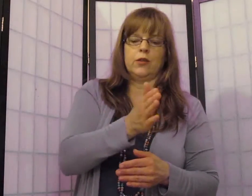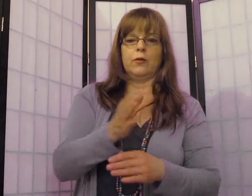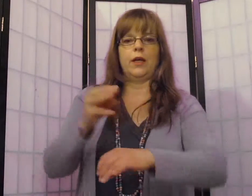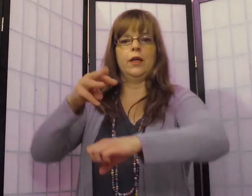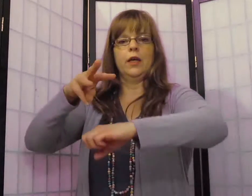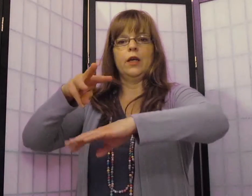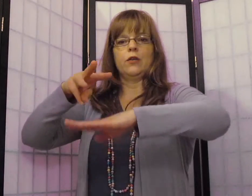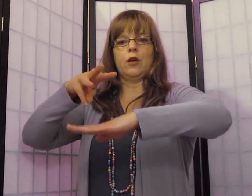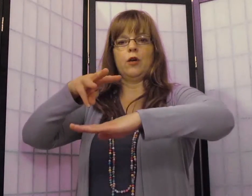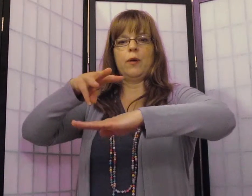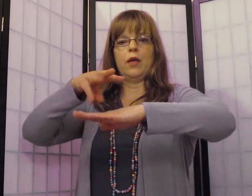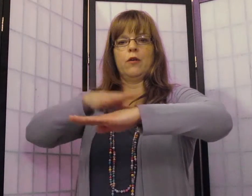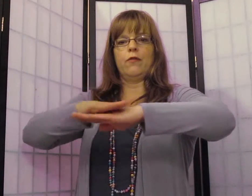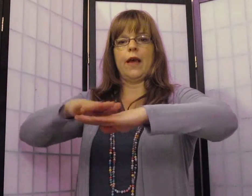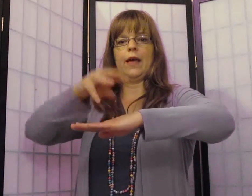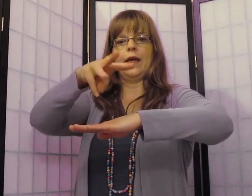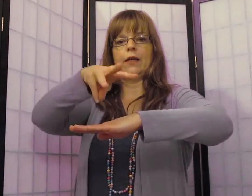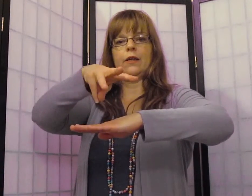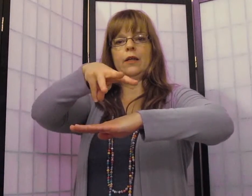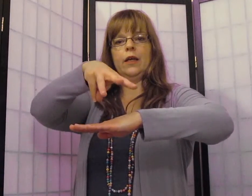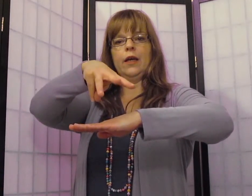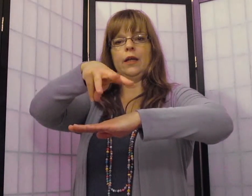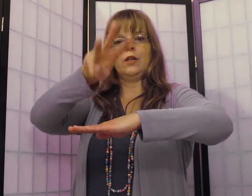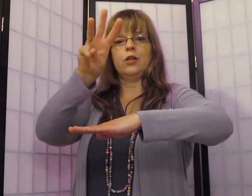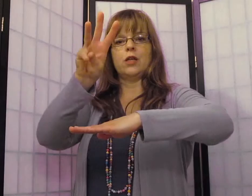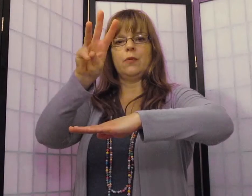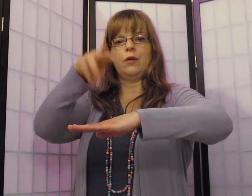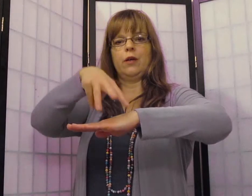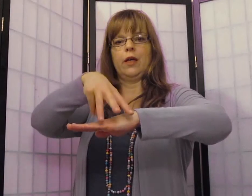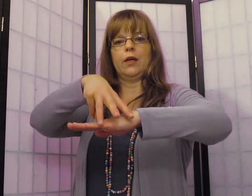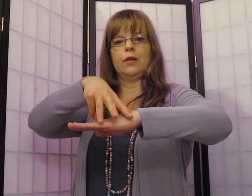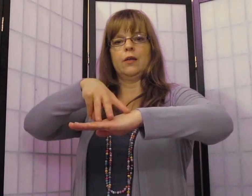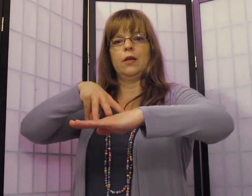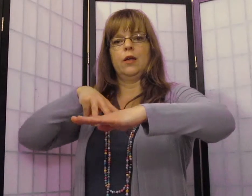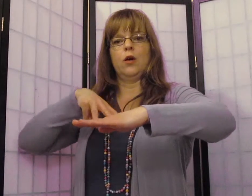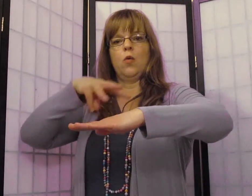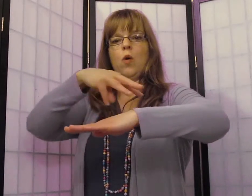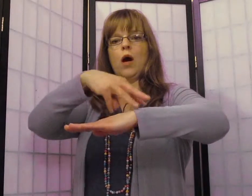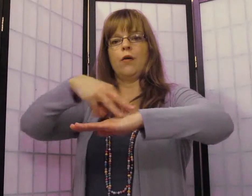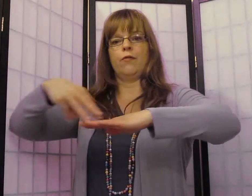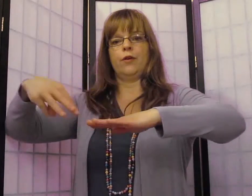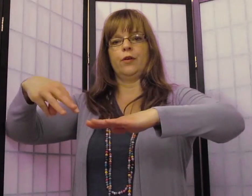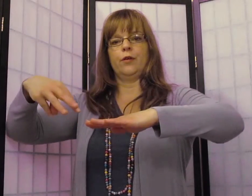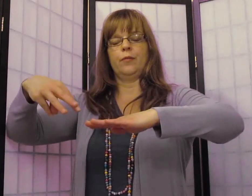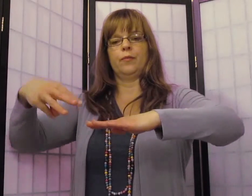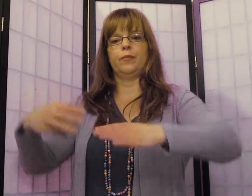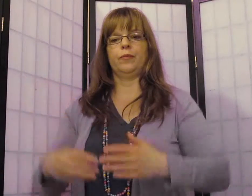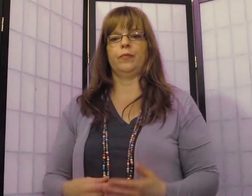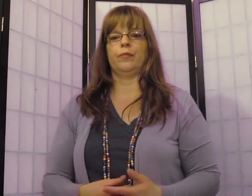way. So make your flat hand and then your W hand. Waffle.